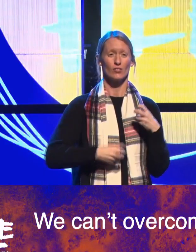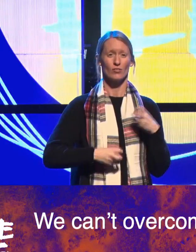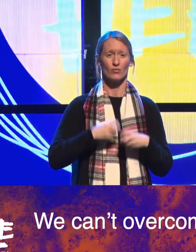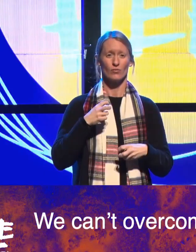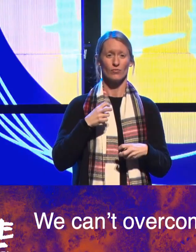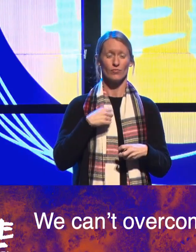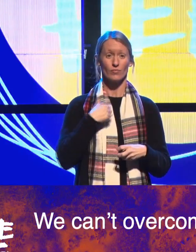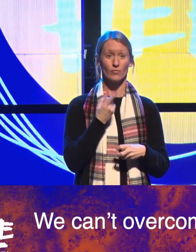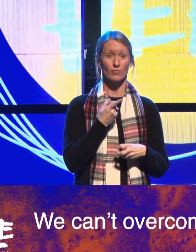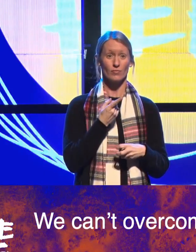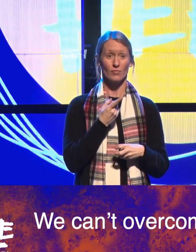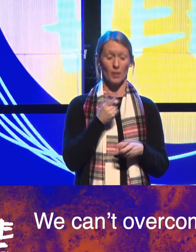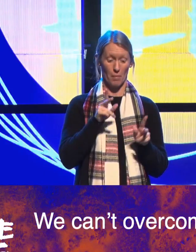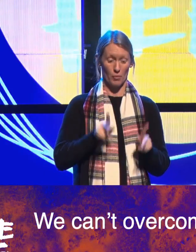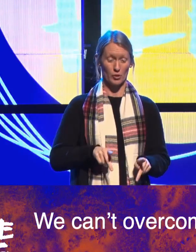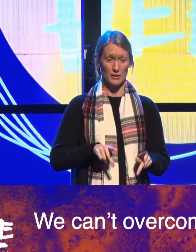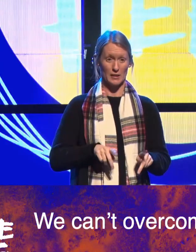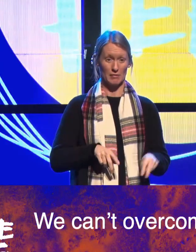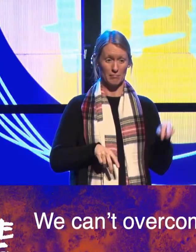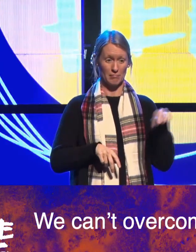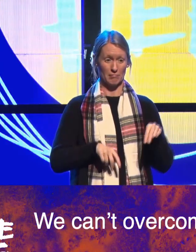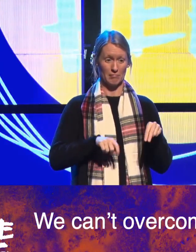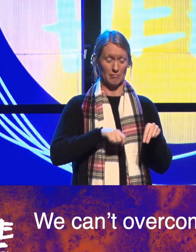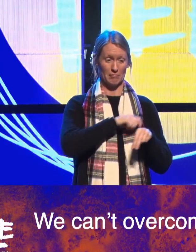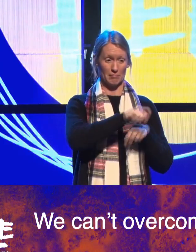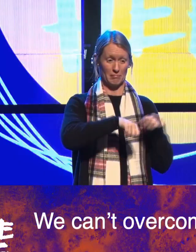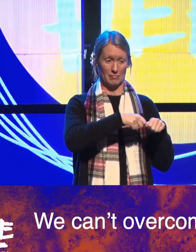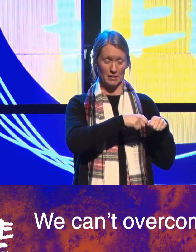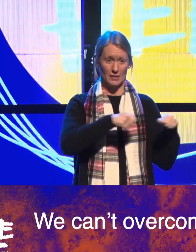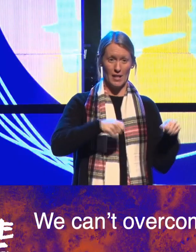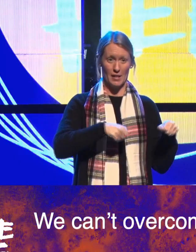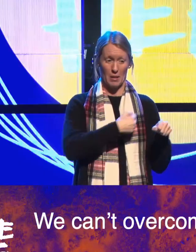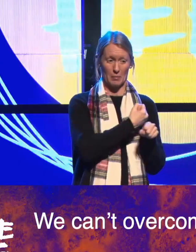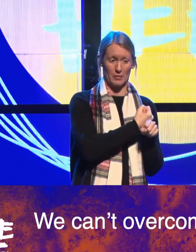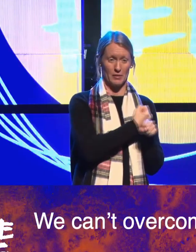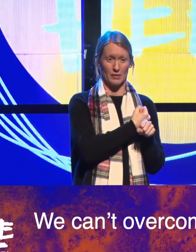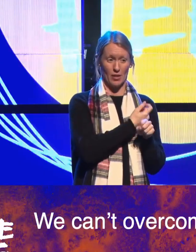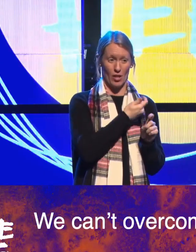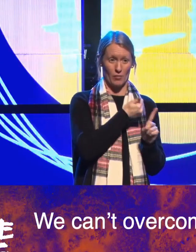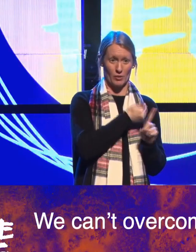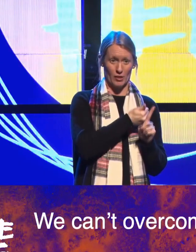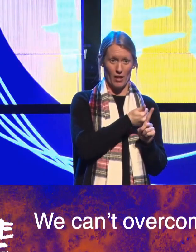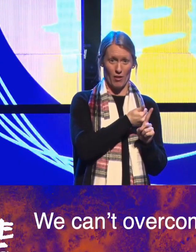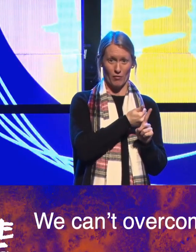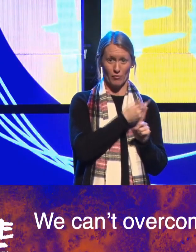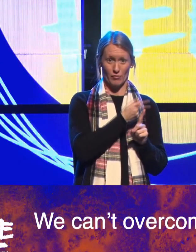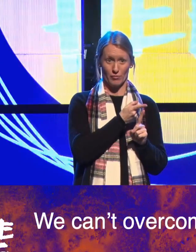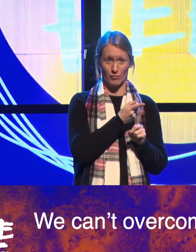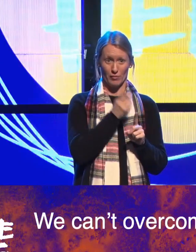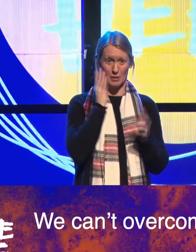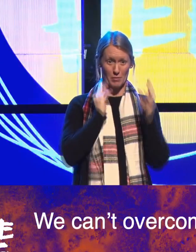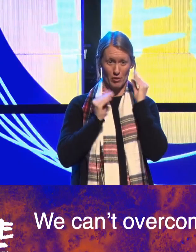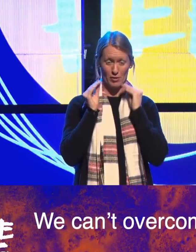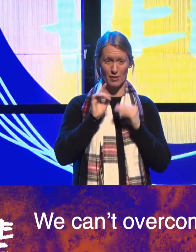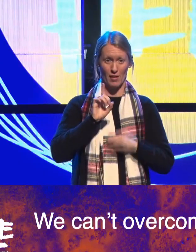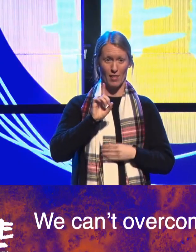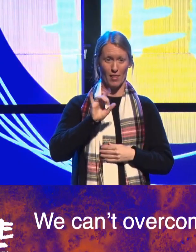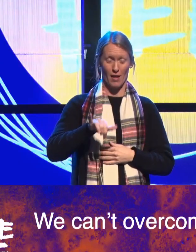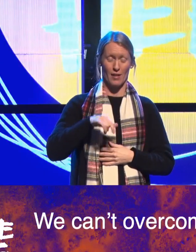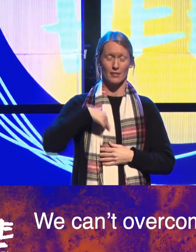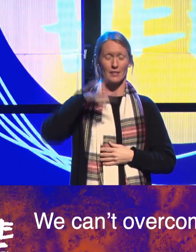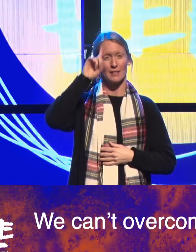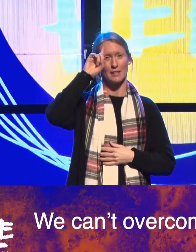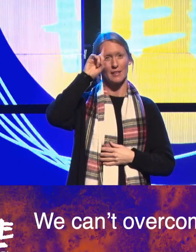somebody up by yourself? Don't answer that, okay? Don't answer that. Just think about it in the movies, okay? Just think about it in the